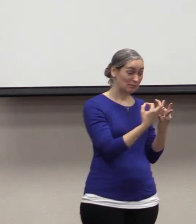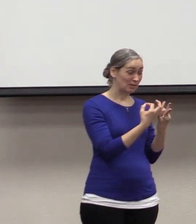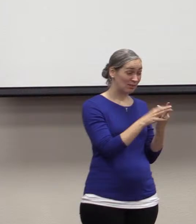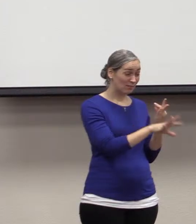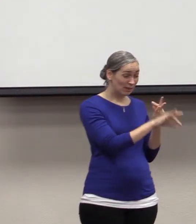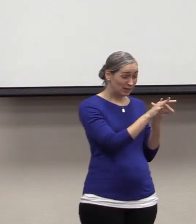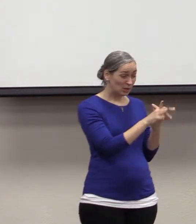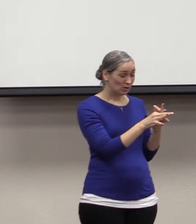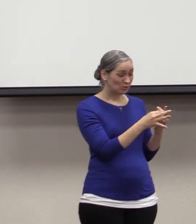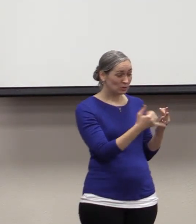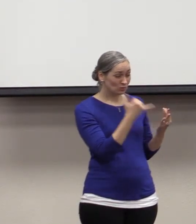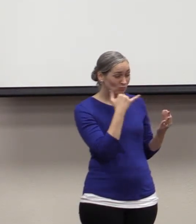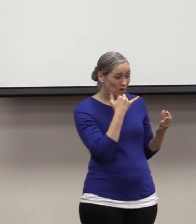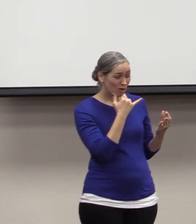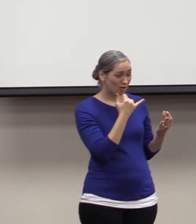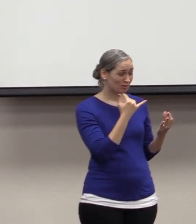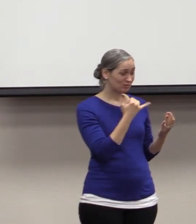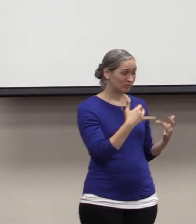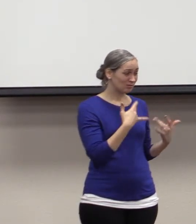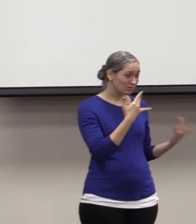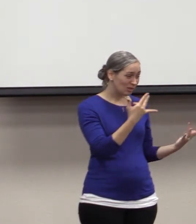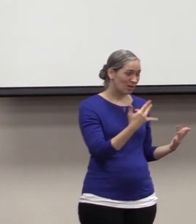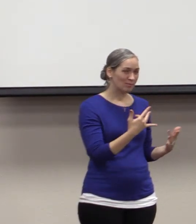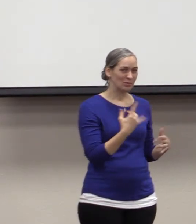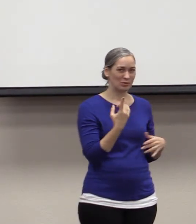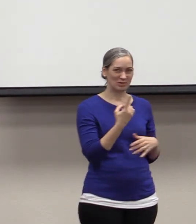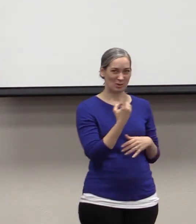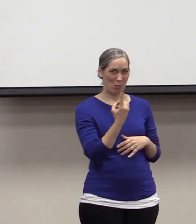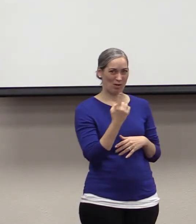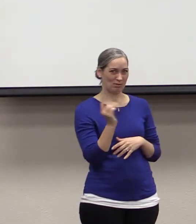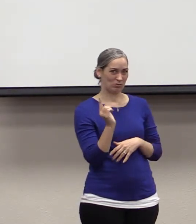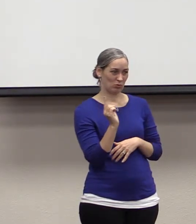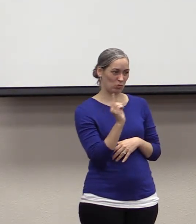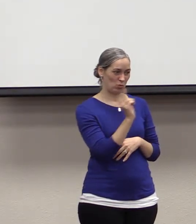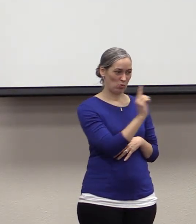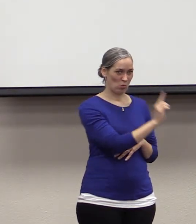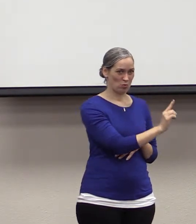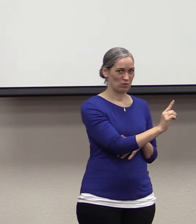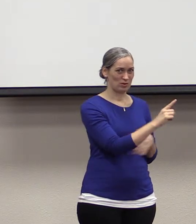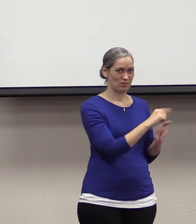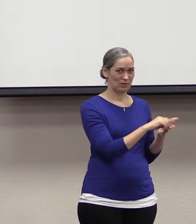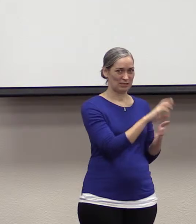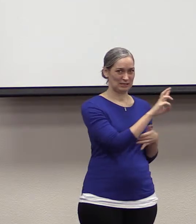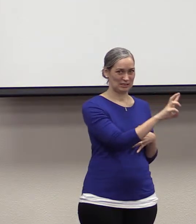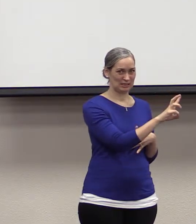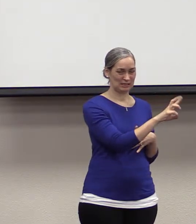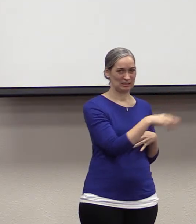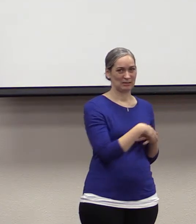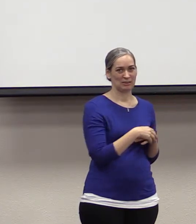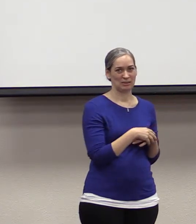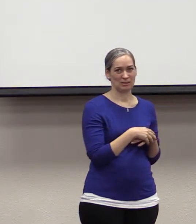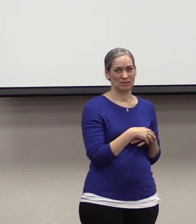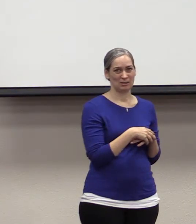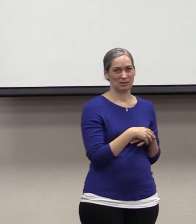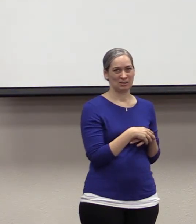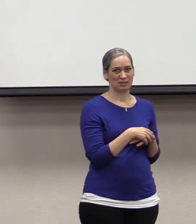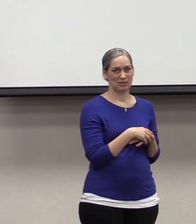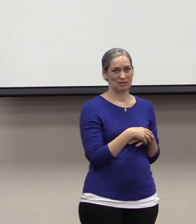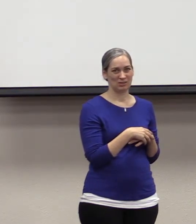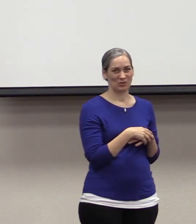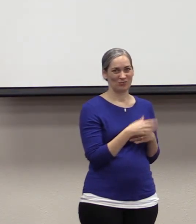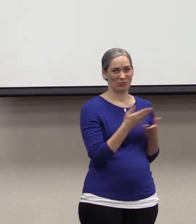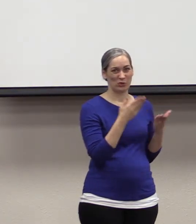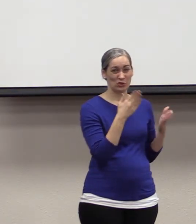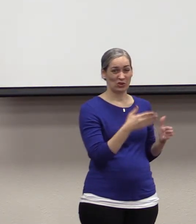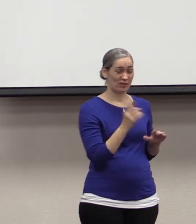make sure he's all right? And so she sends someone. Verse 6. So Hathach went to Mordecai in